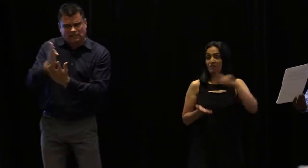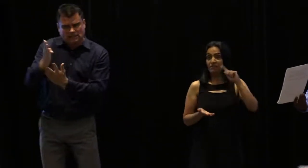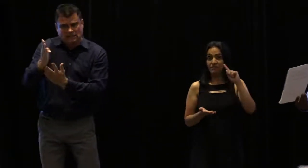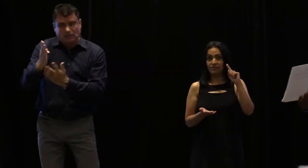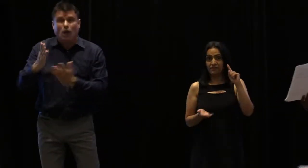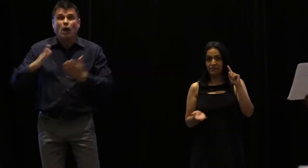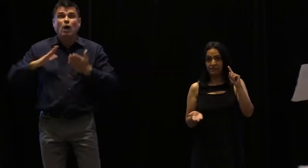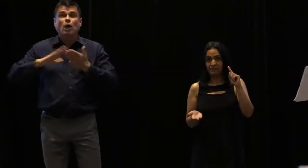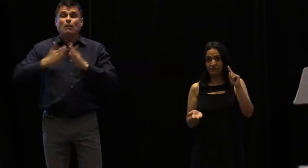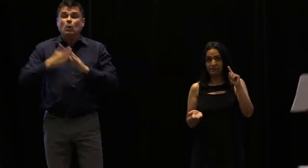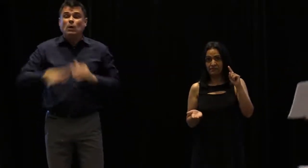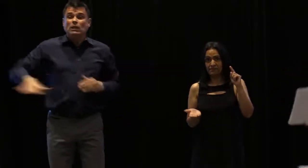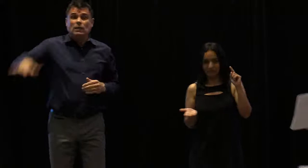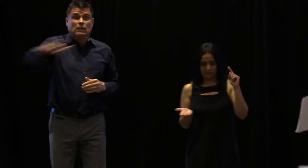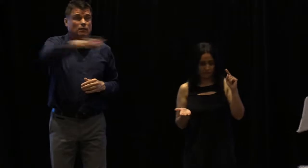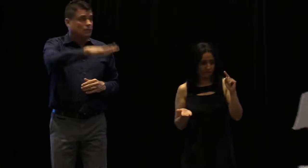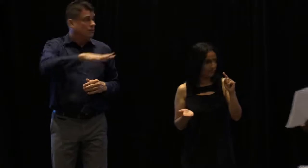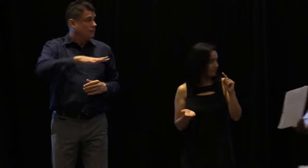decolonization,